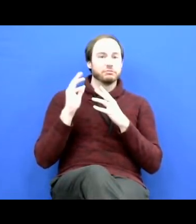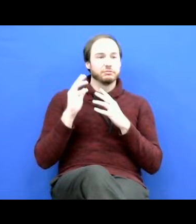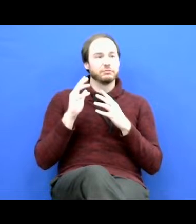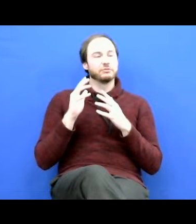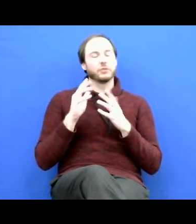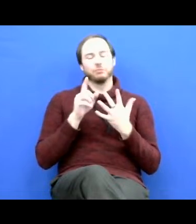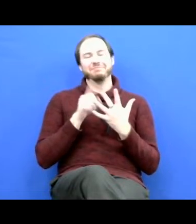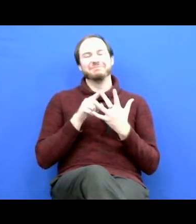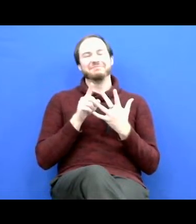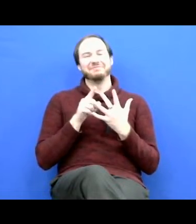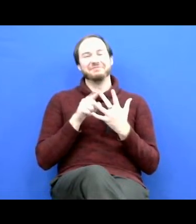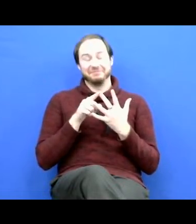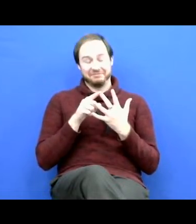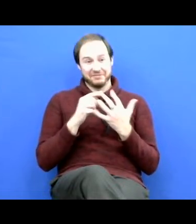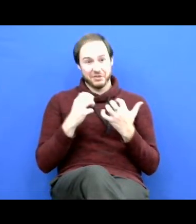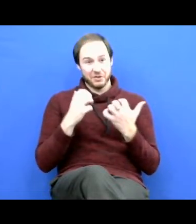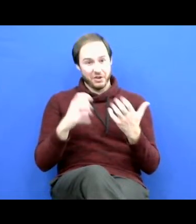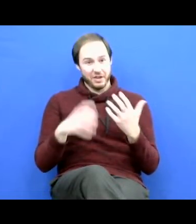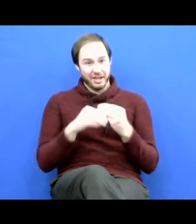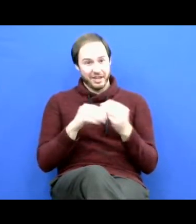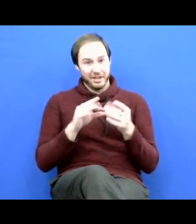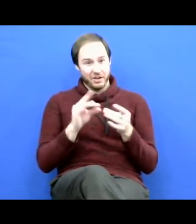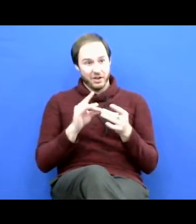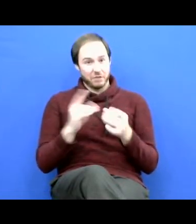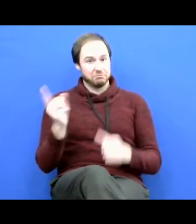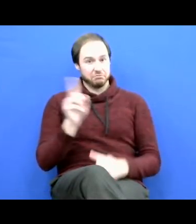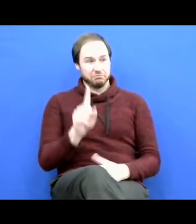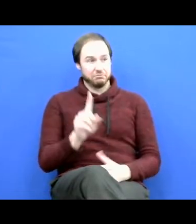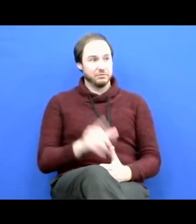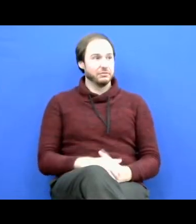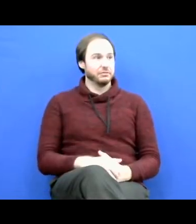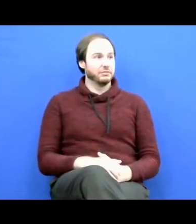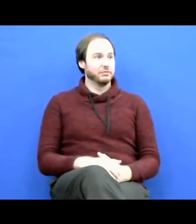Anybody from the audience wish to add anything?